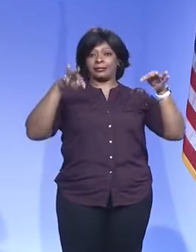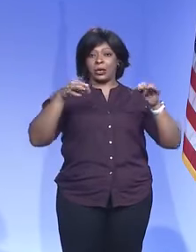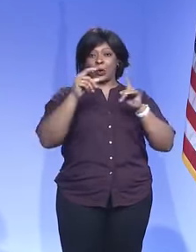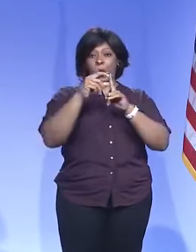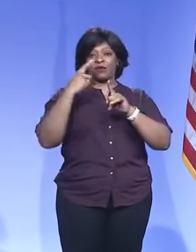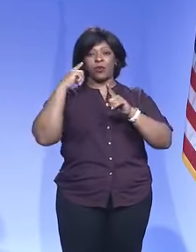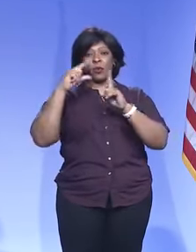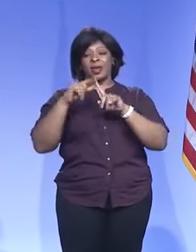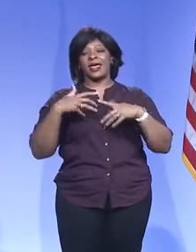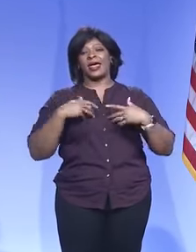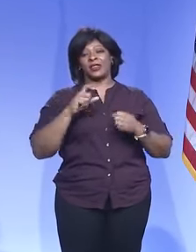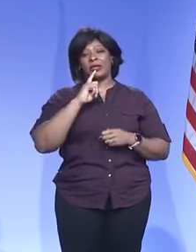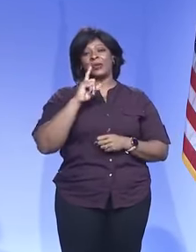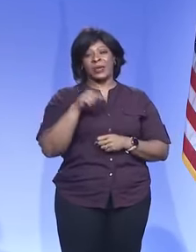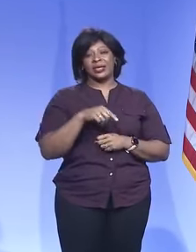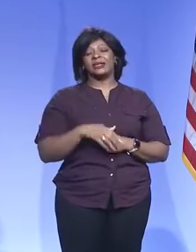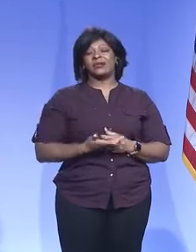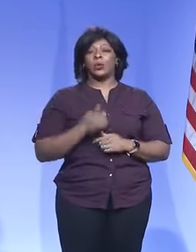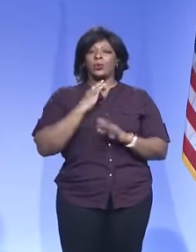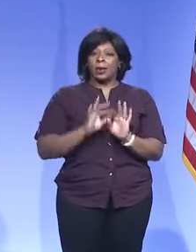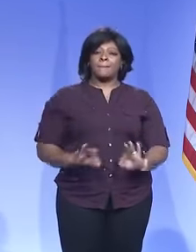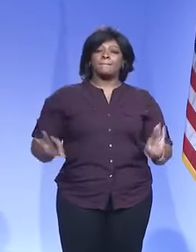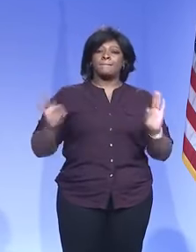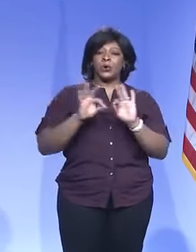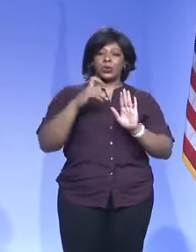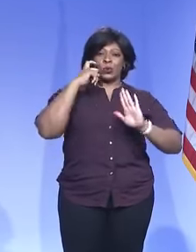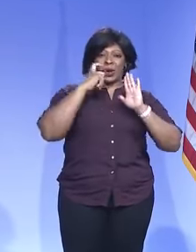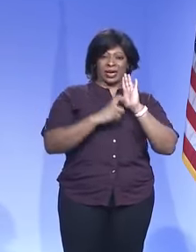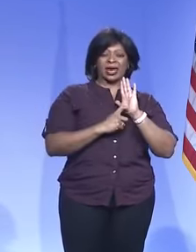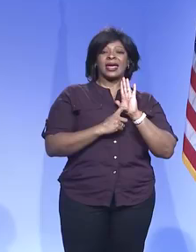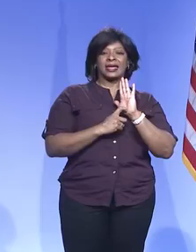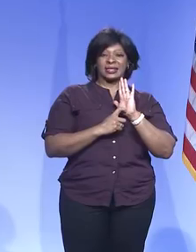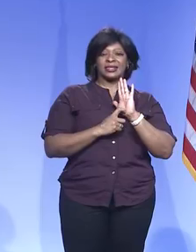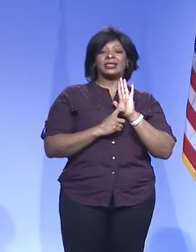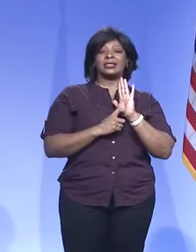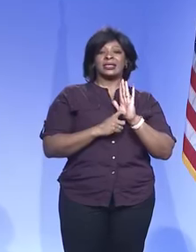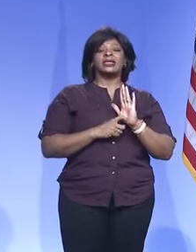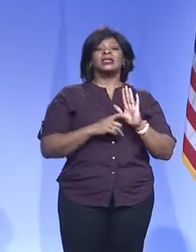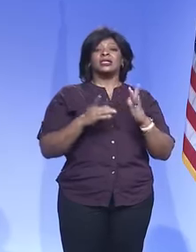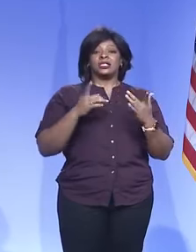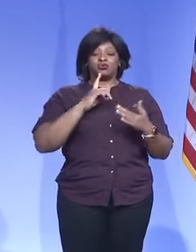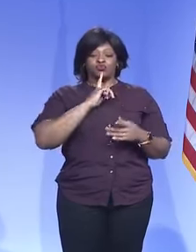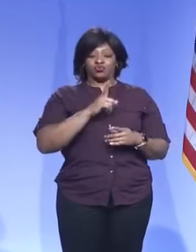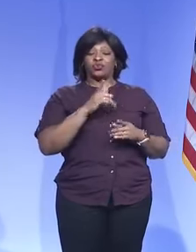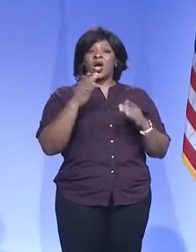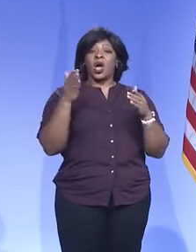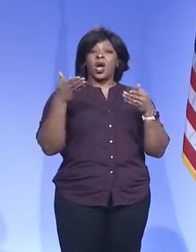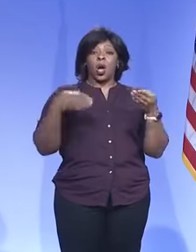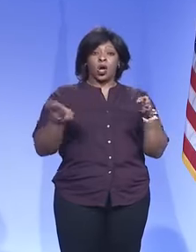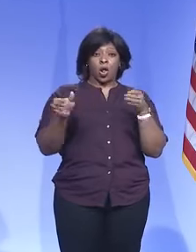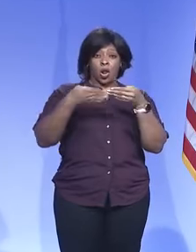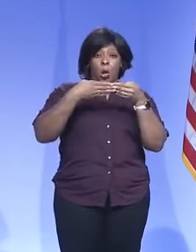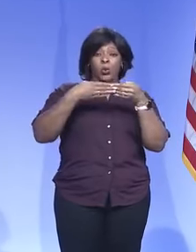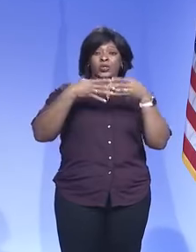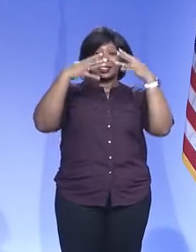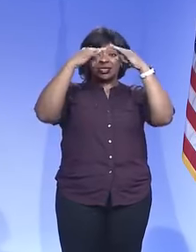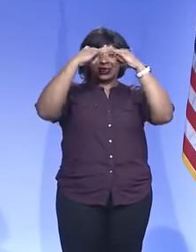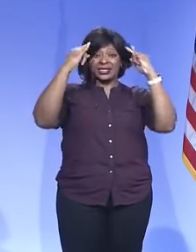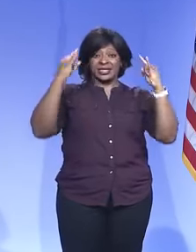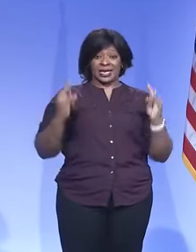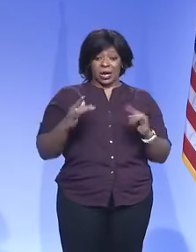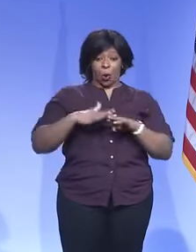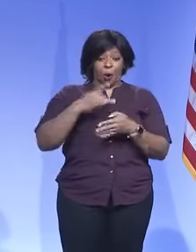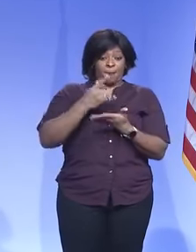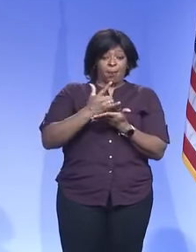health directive. So it's really important to recognize that an enclosed tent, even though it's on a parking lot or